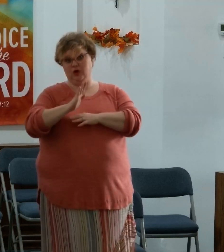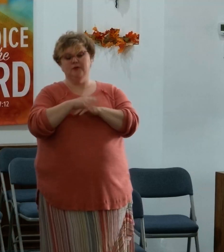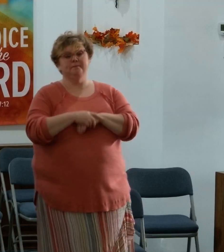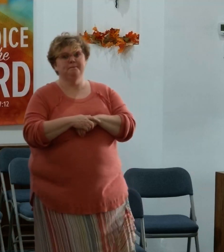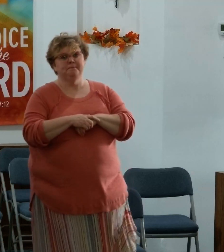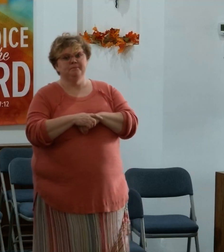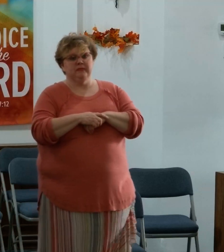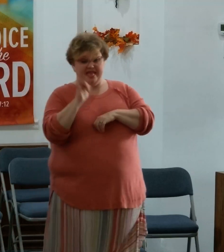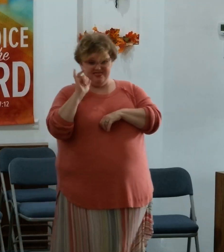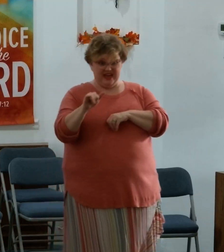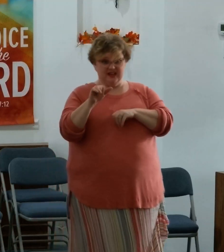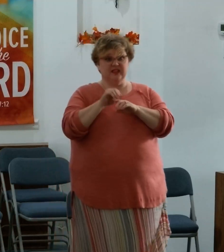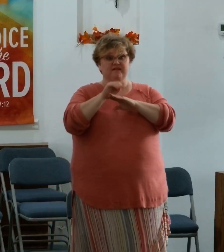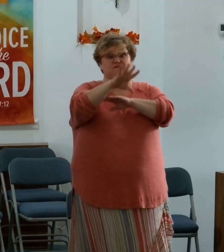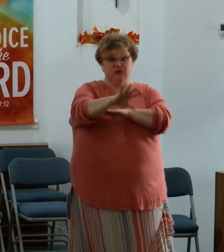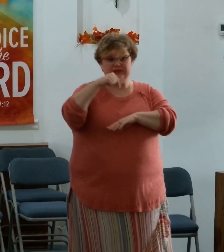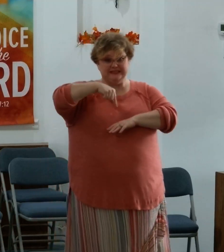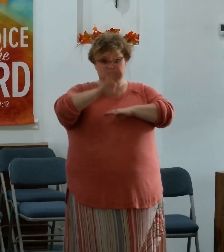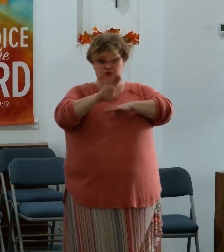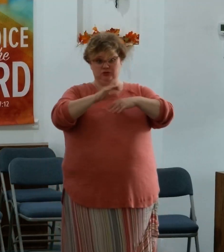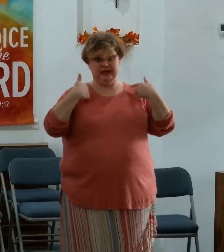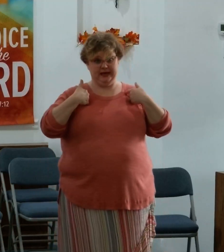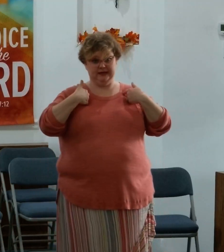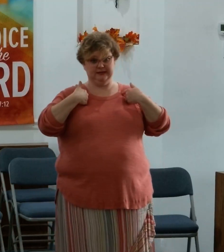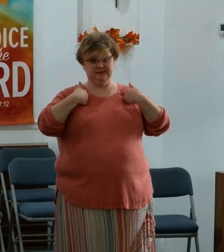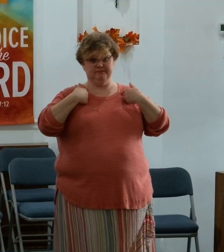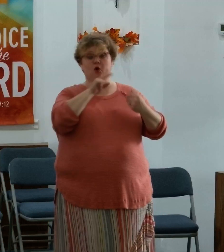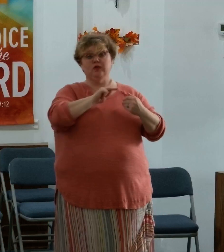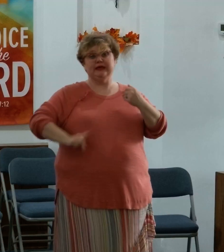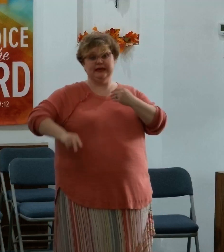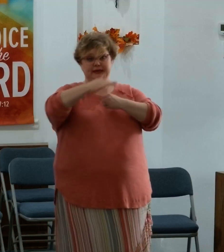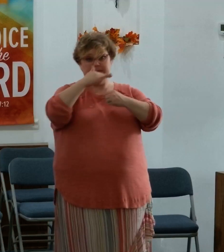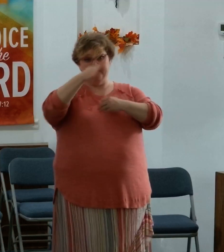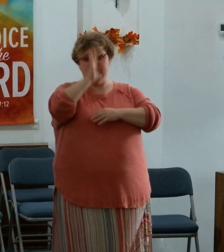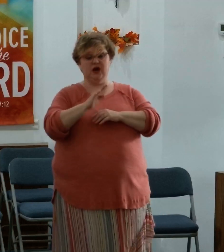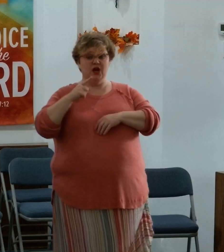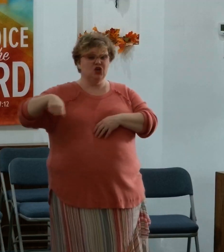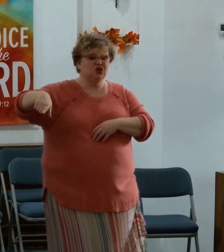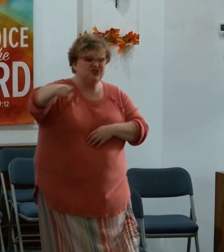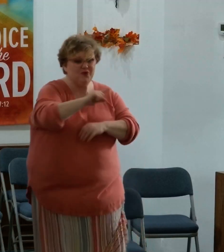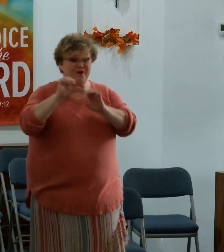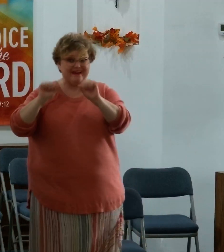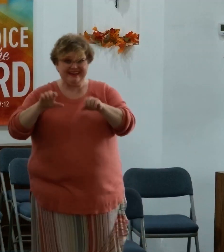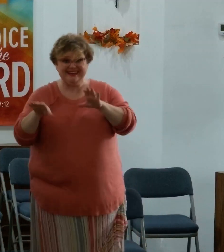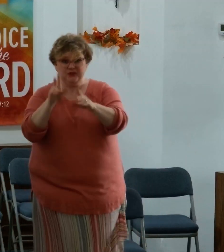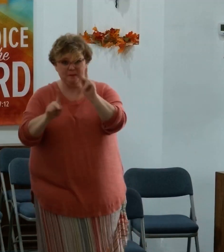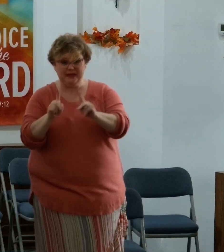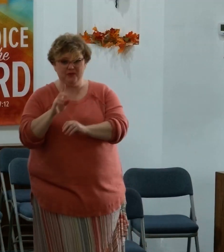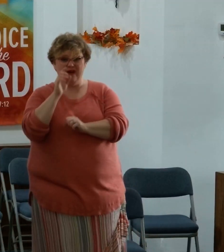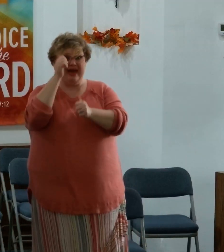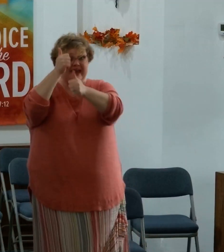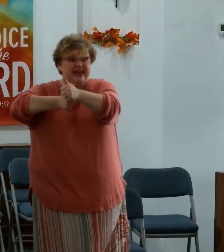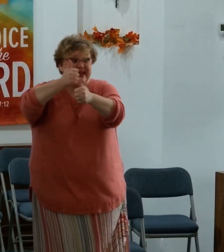on our world and on the kingdom of God, because you are a get-to people. And you, every one of you who